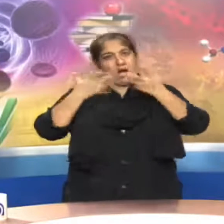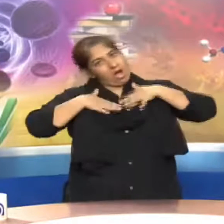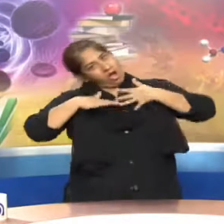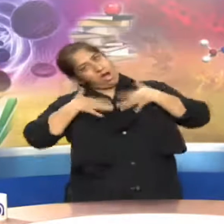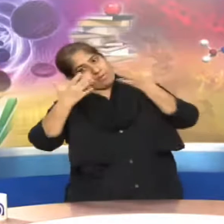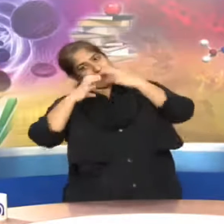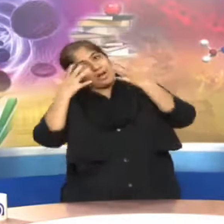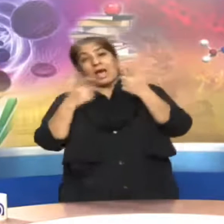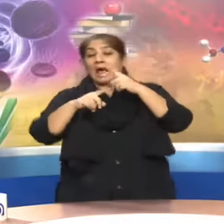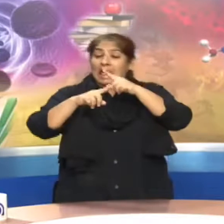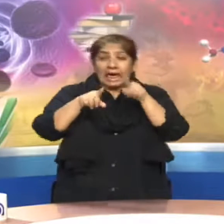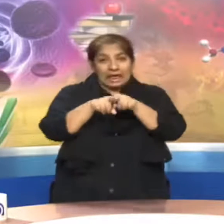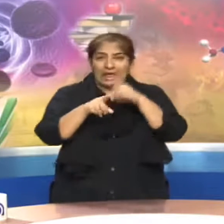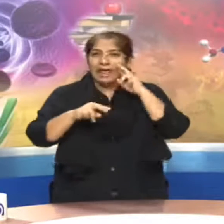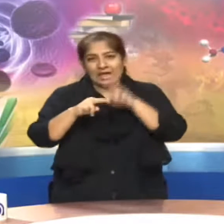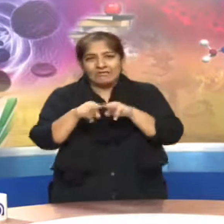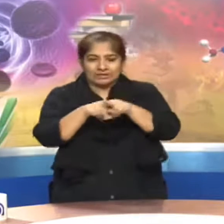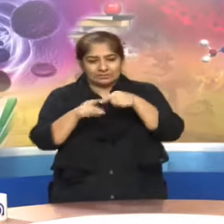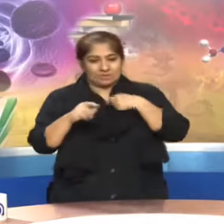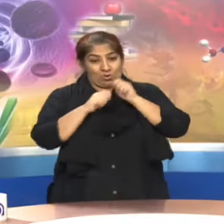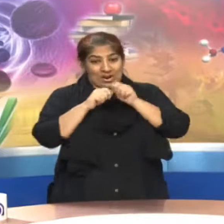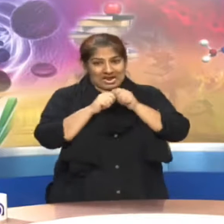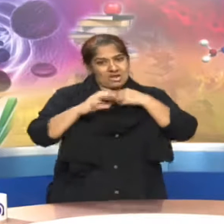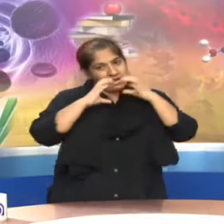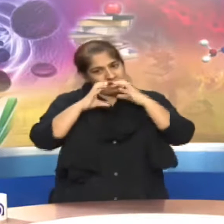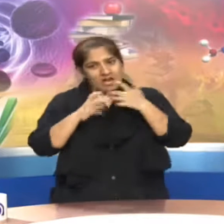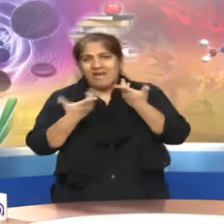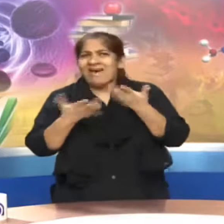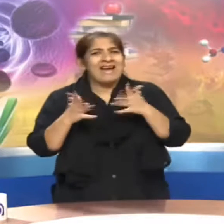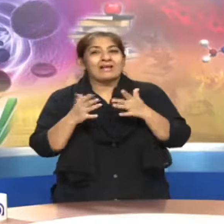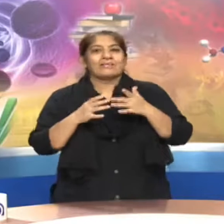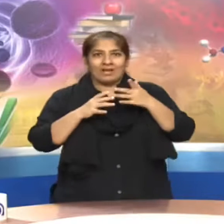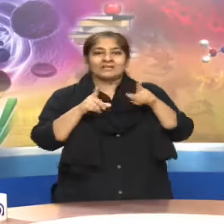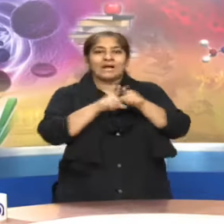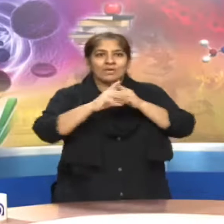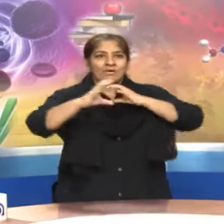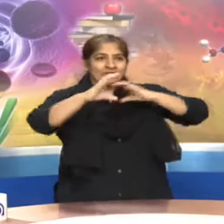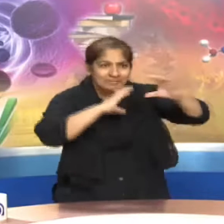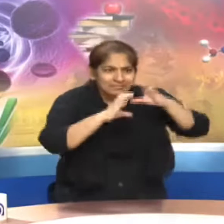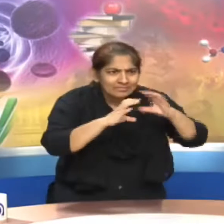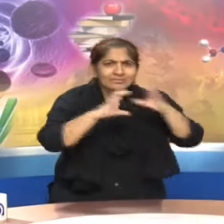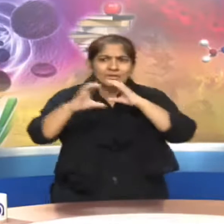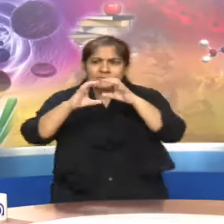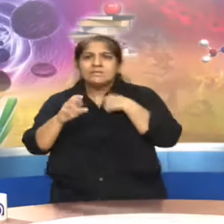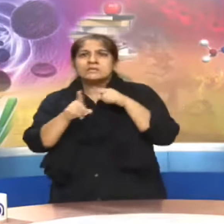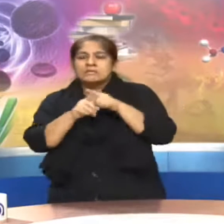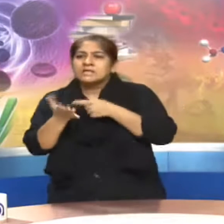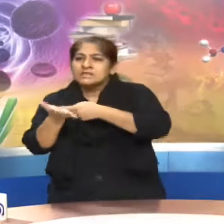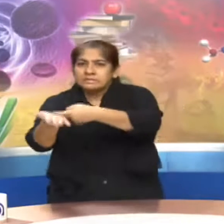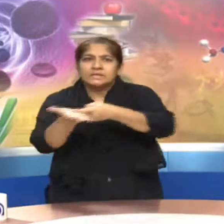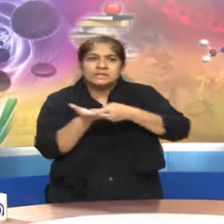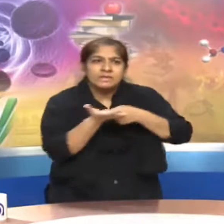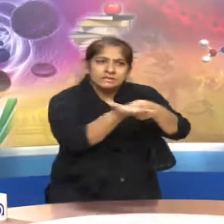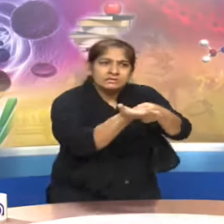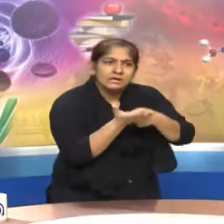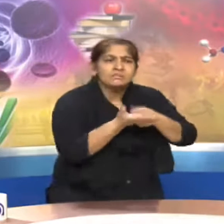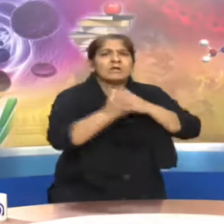it possible that I communicate myself alone and I work alone? So similarly,